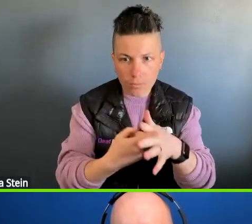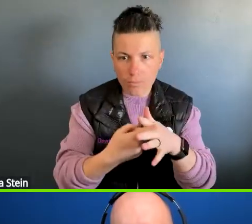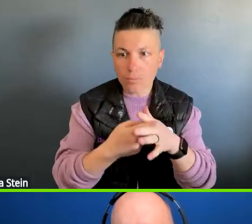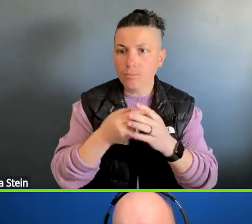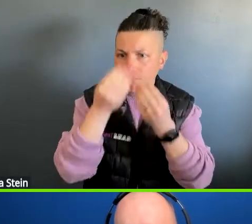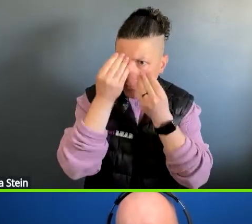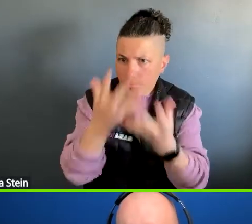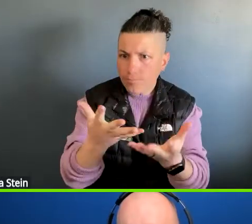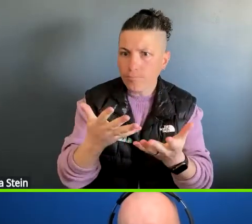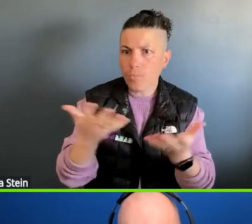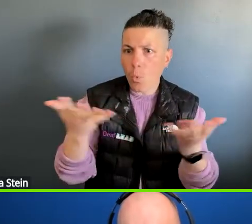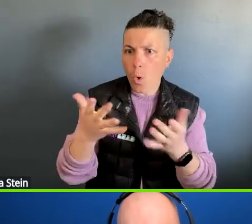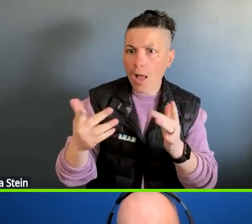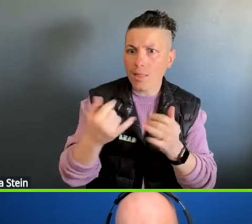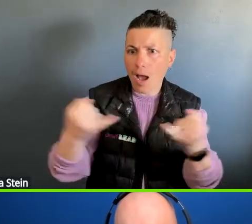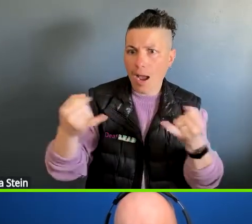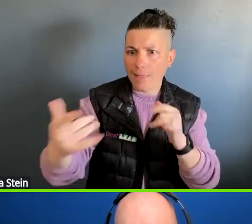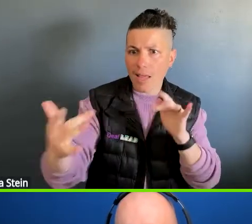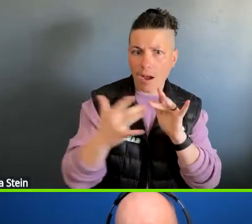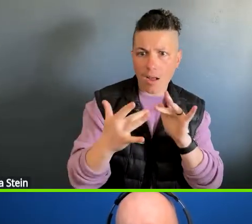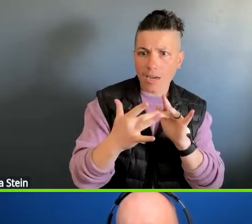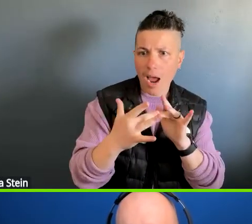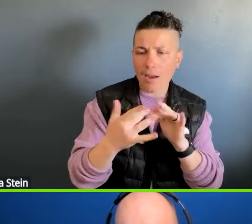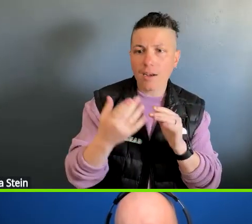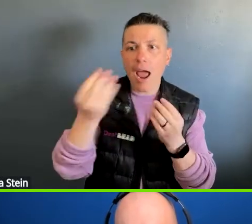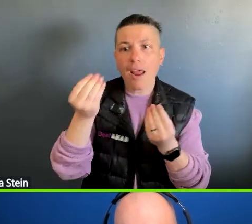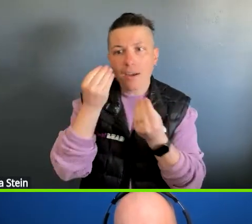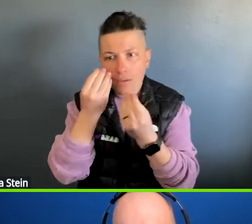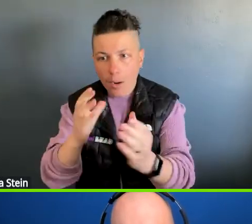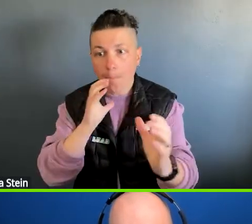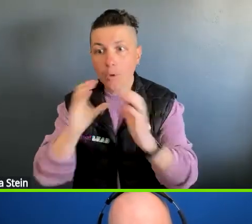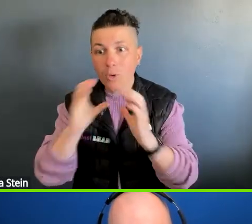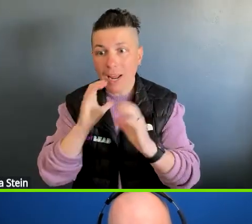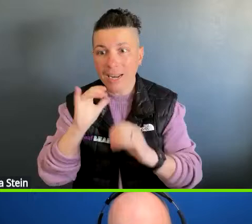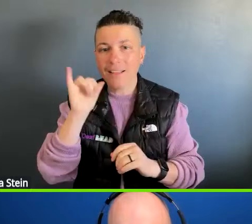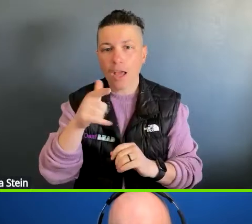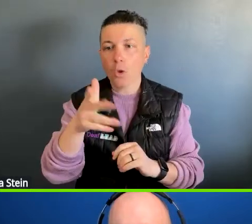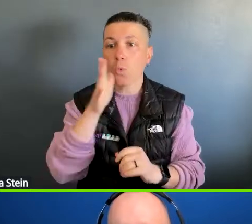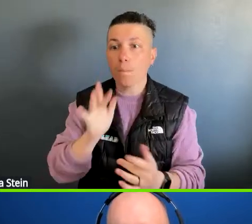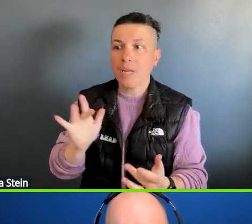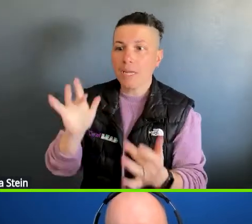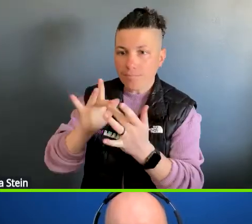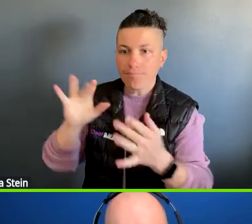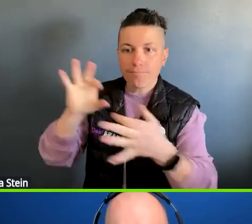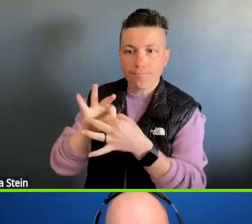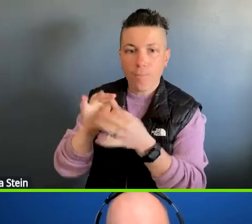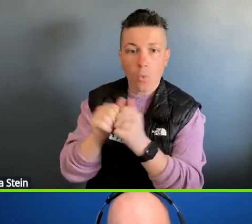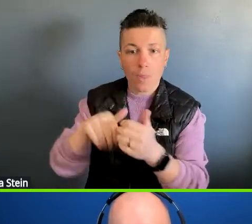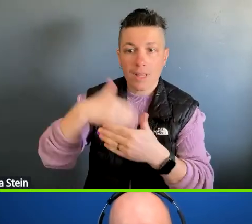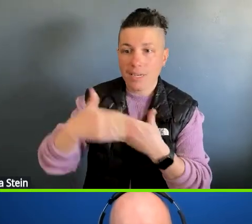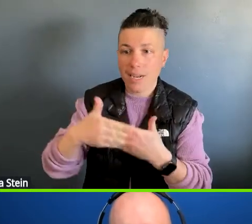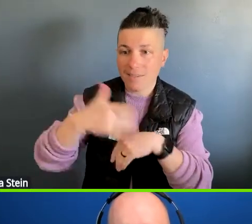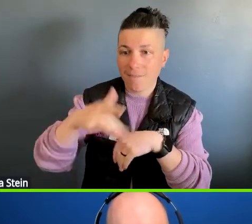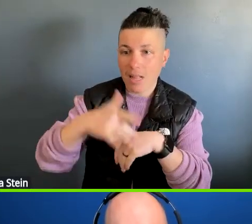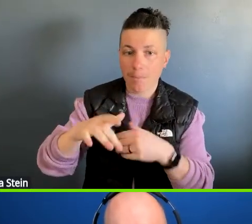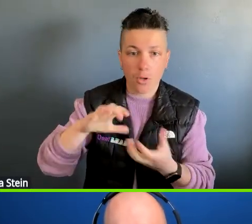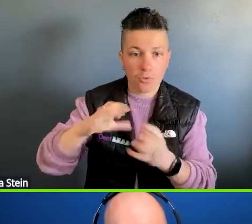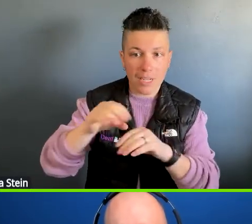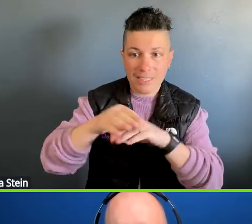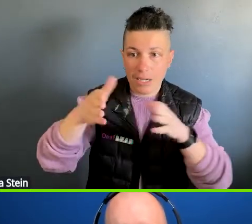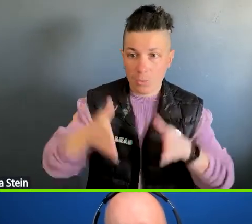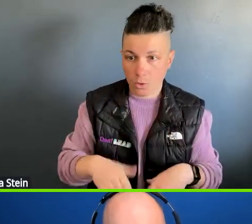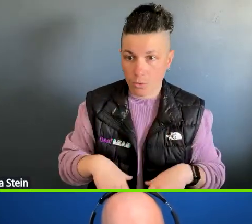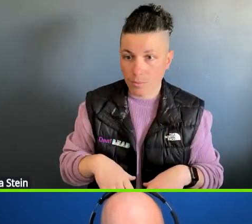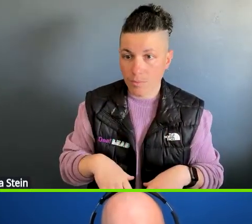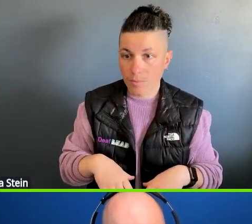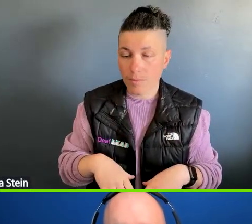where the visitor will be told which line they've reached out to, and it will be communicated that you will be connected